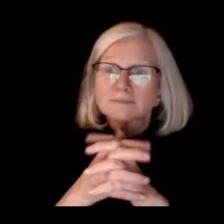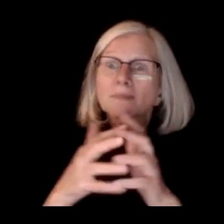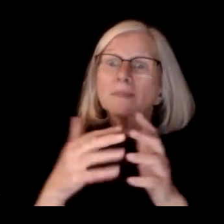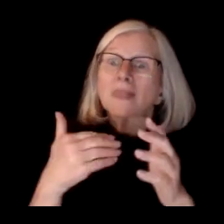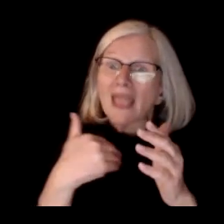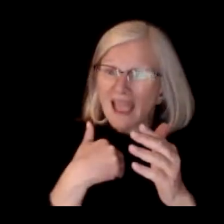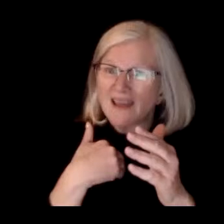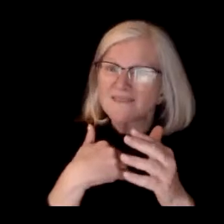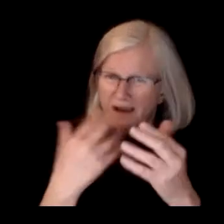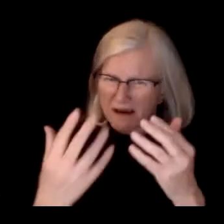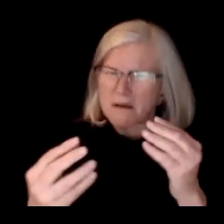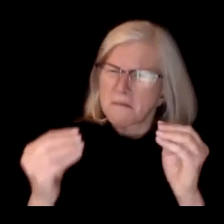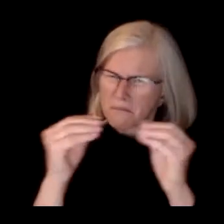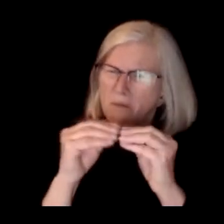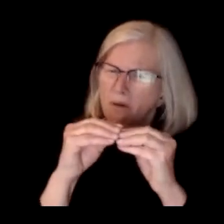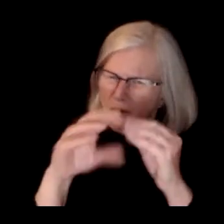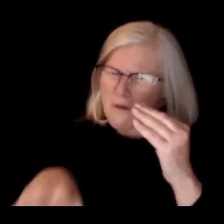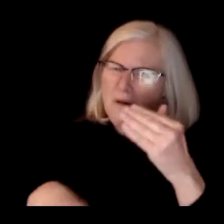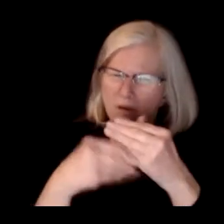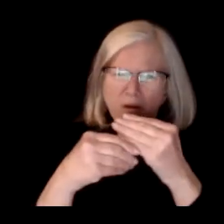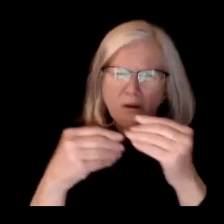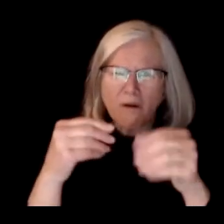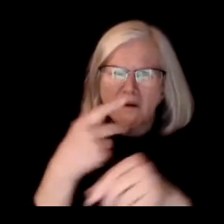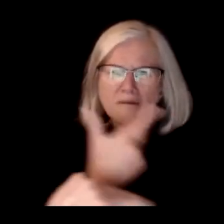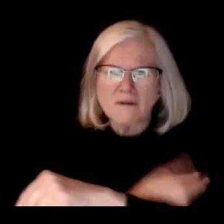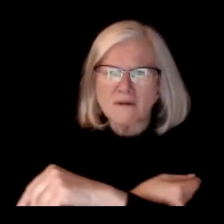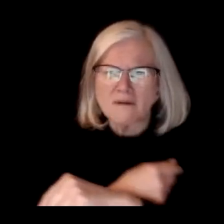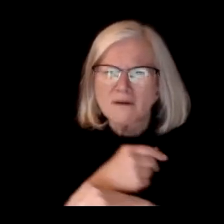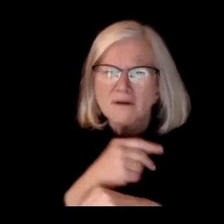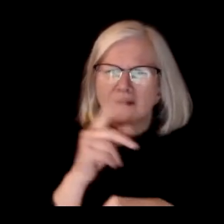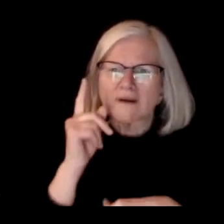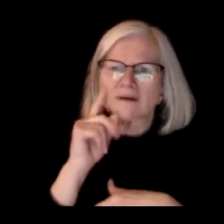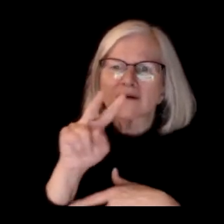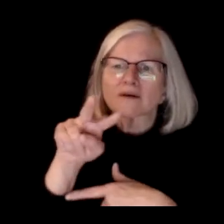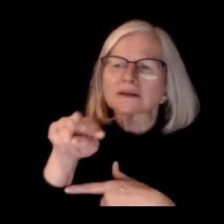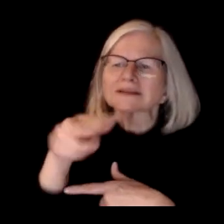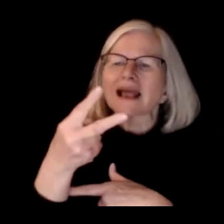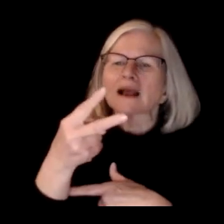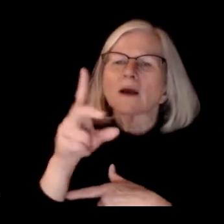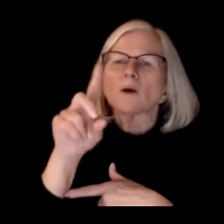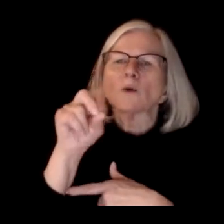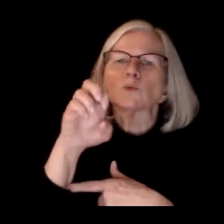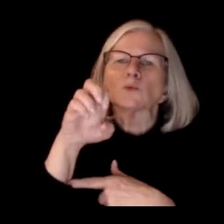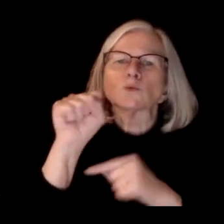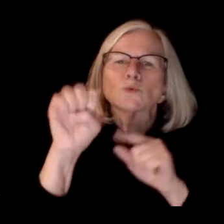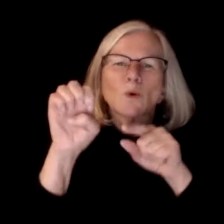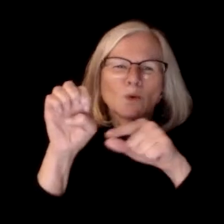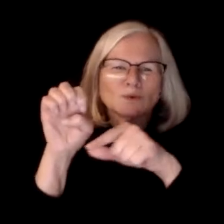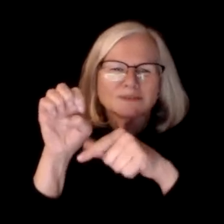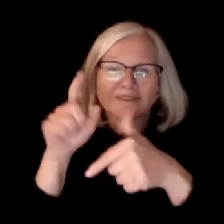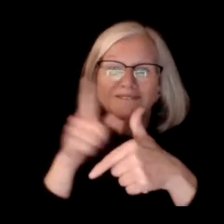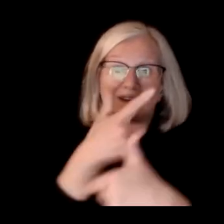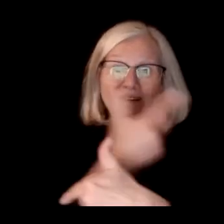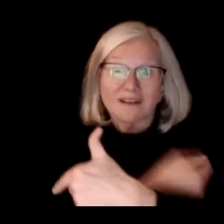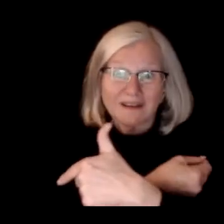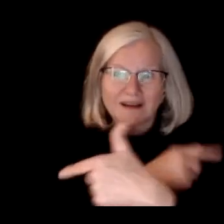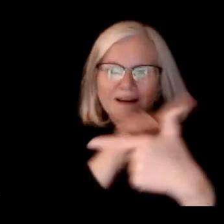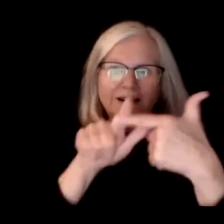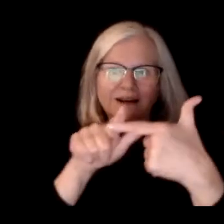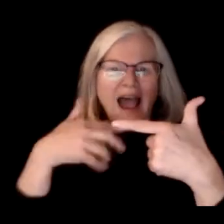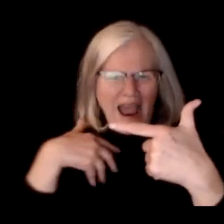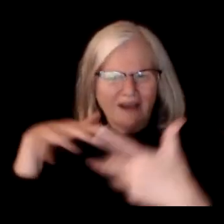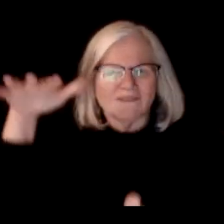been reserved for second doses for both Pfizer and Moderna, as you know. I mean, it's very critical that we be able